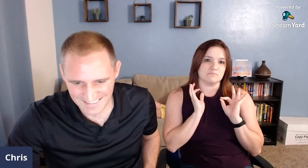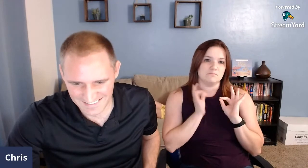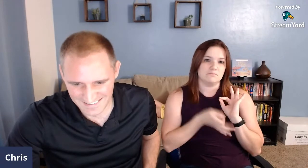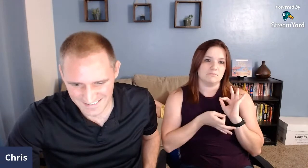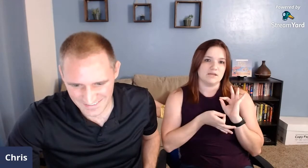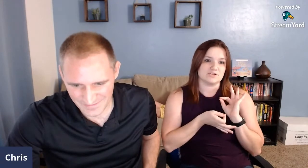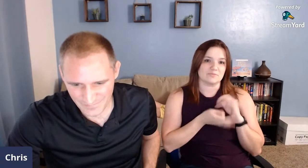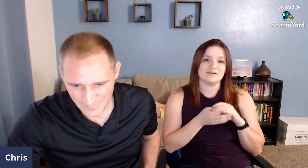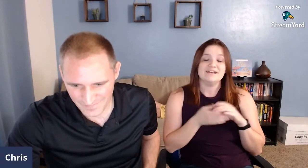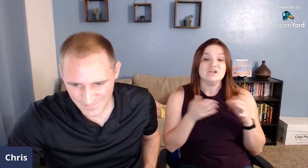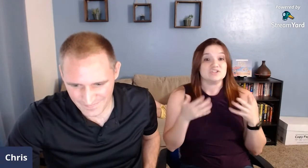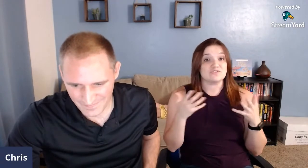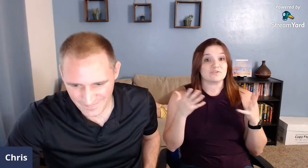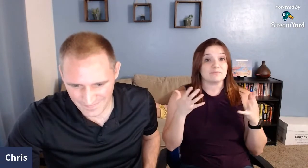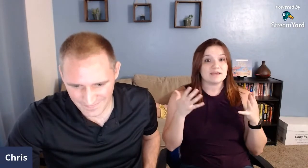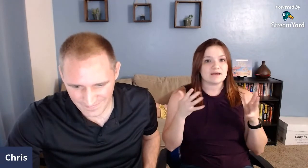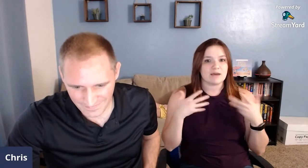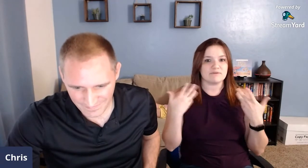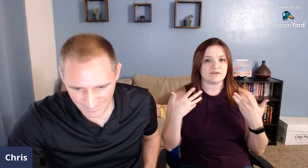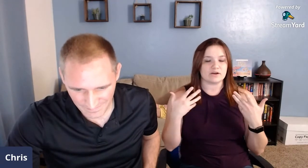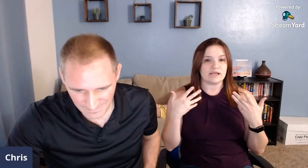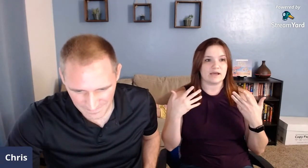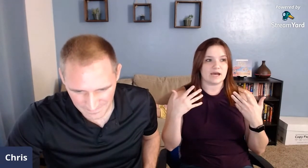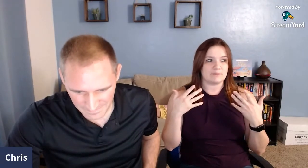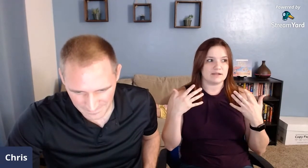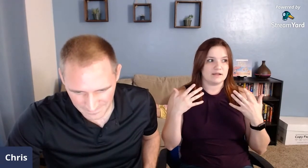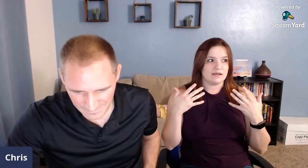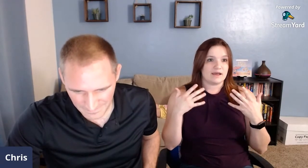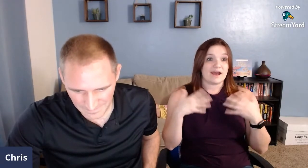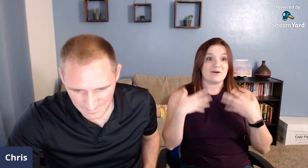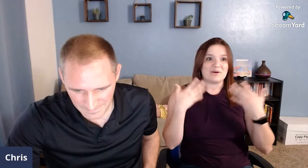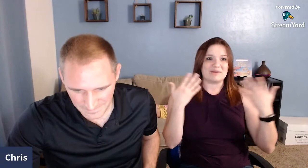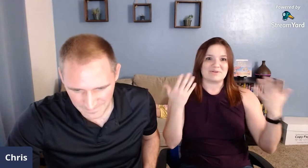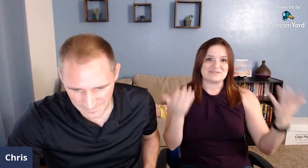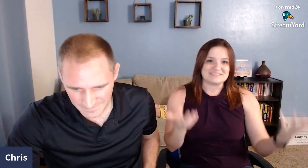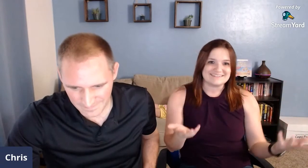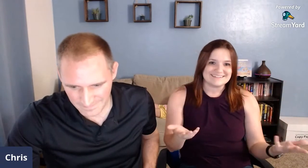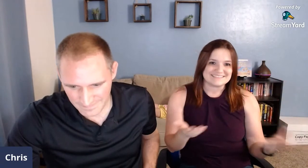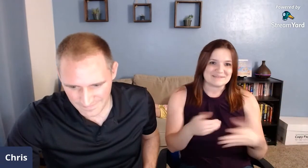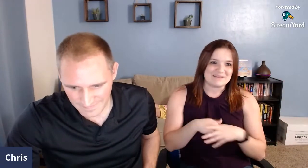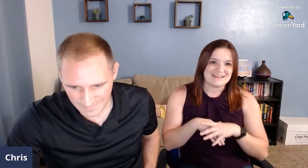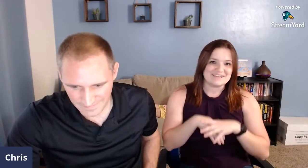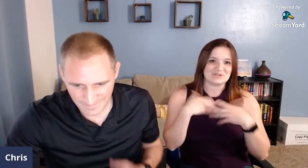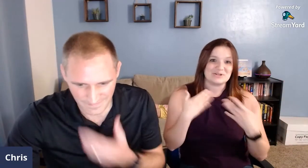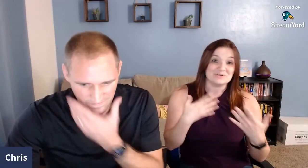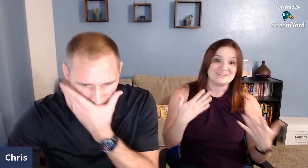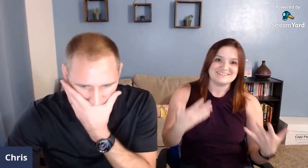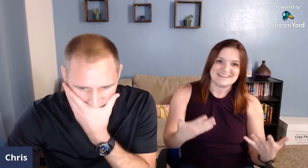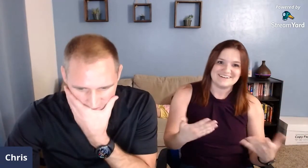there and just interpret. So for me, I'm an outgoing person, as I'm